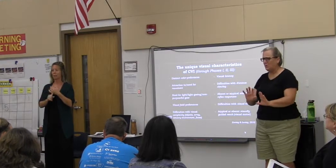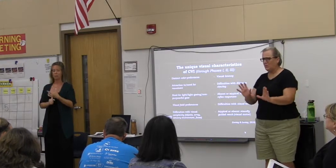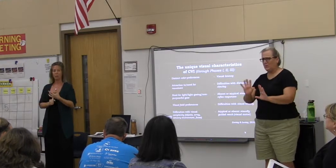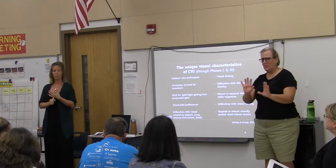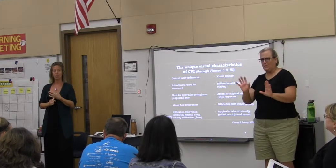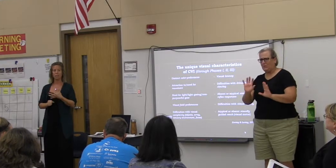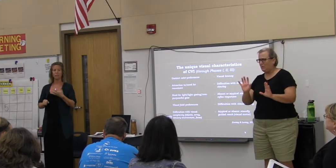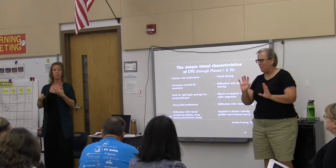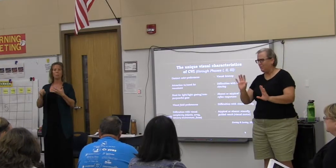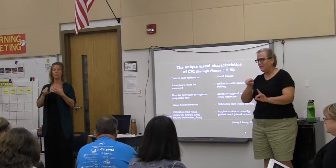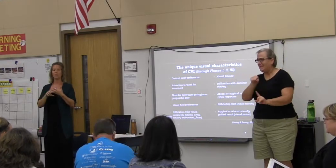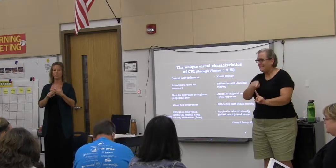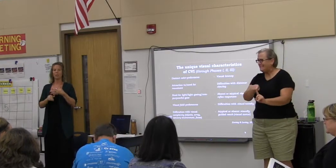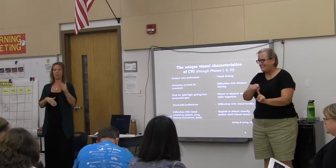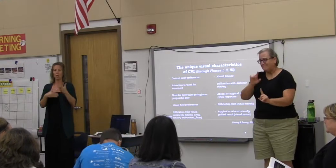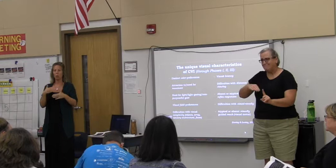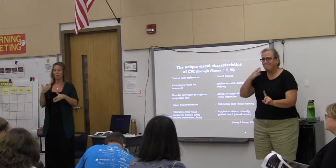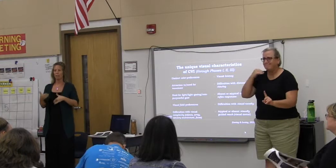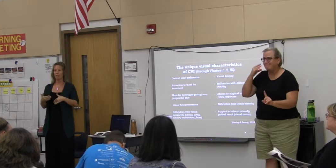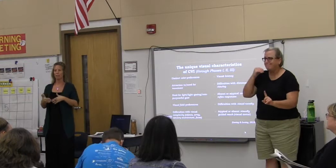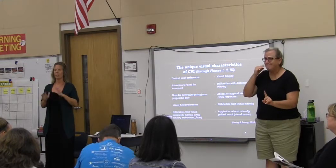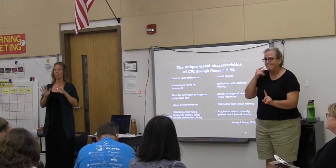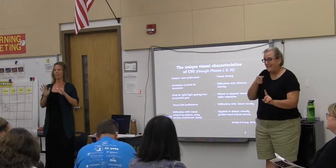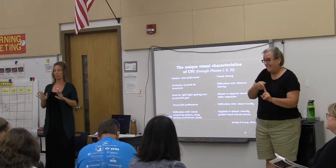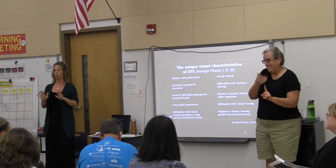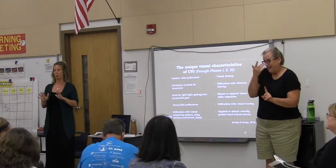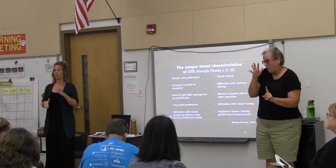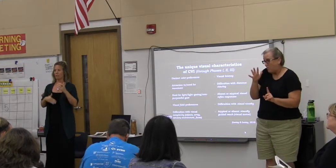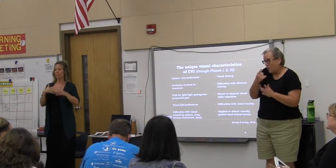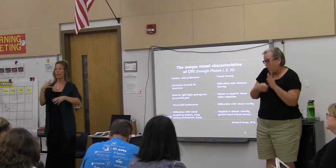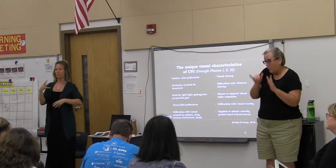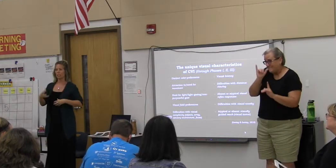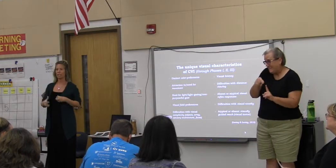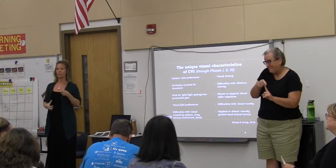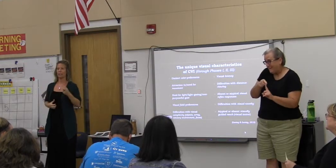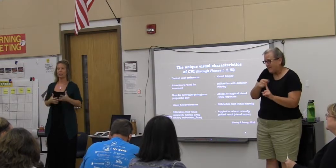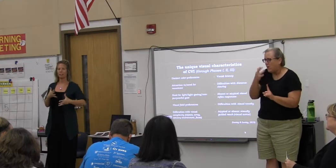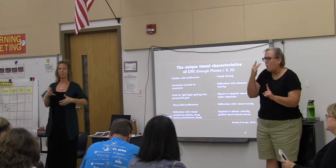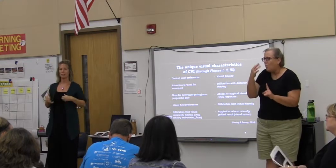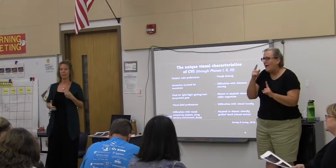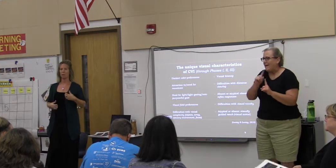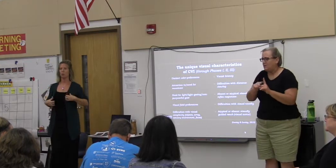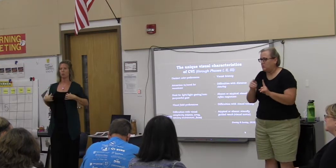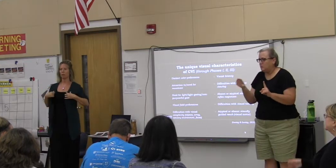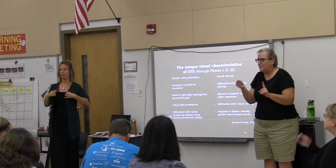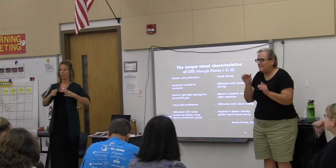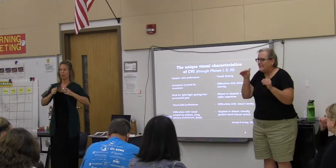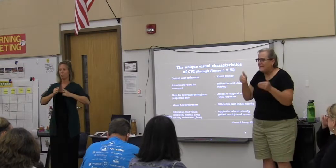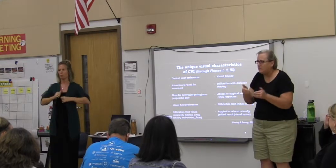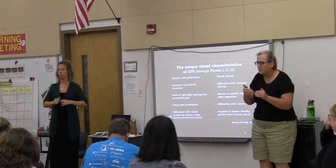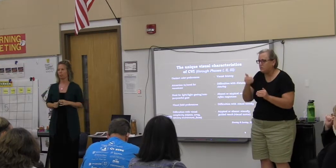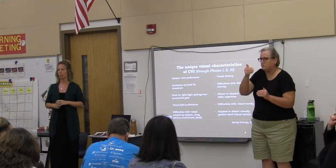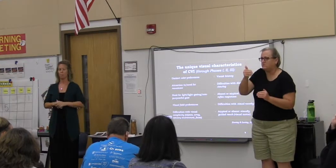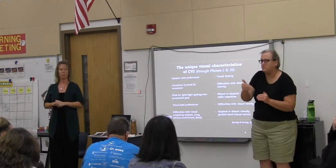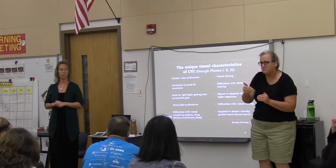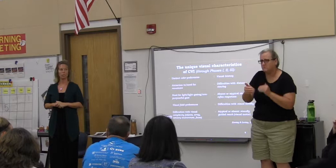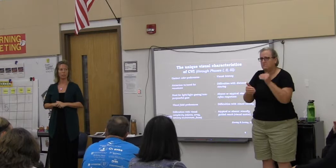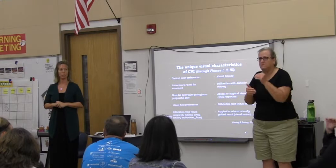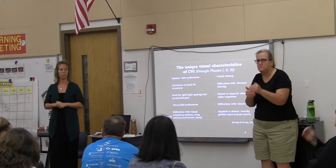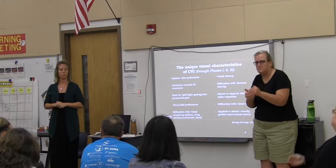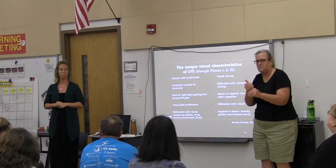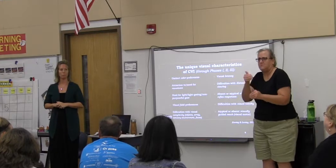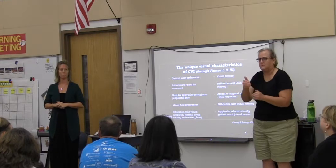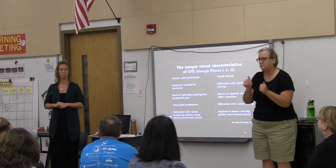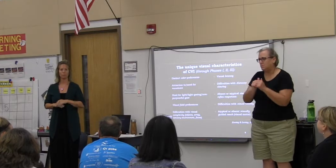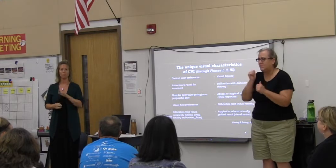had an experience with it, if they don't know what it is, let's hold off until they actually get some hands-on time with different objects and